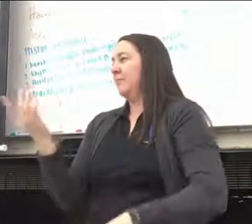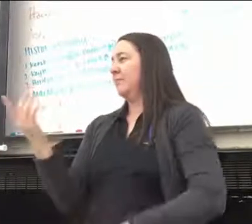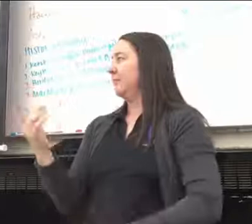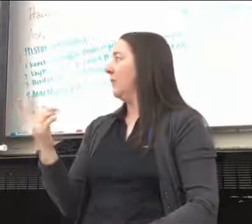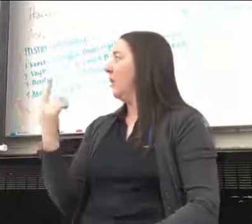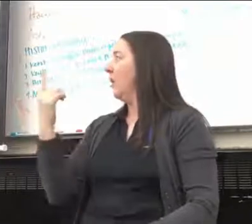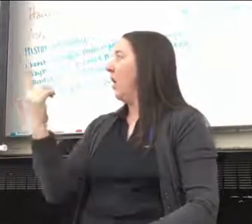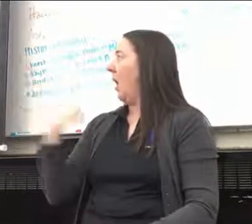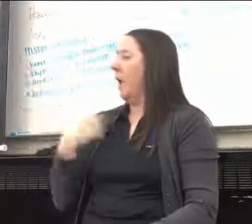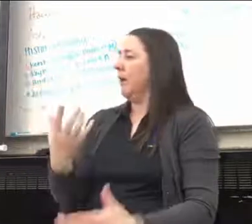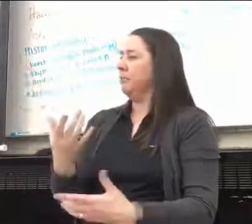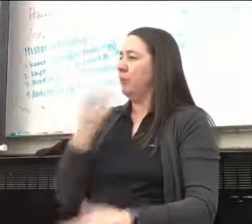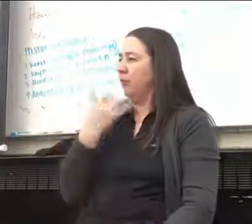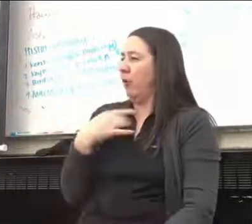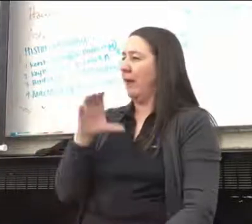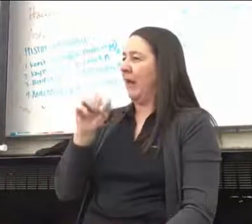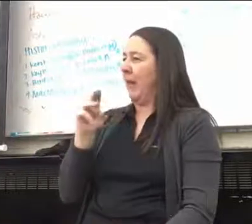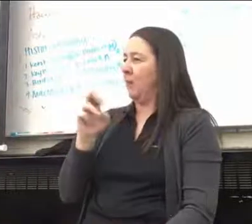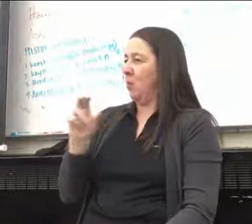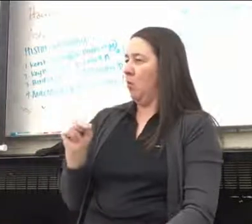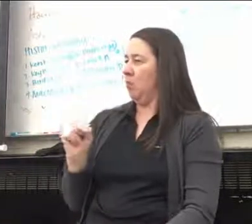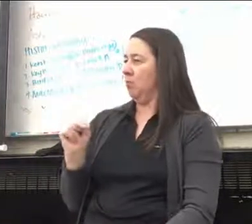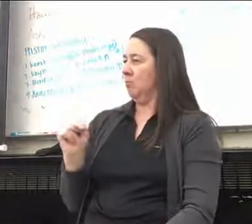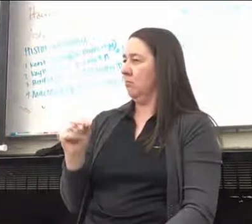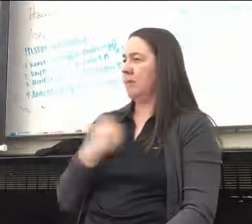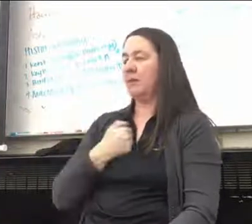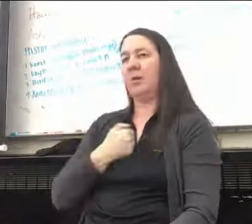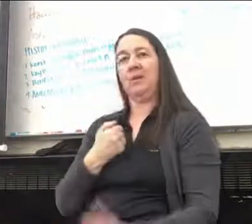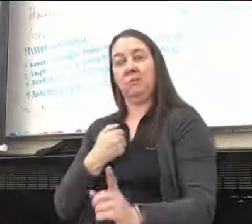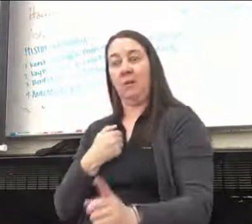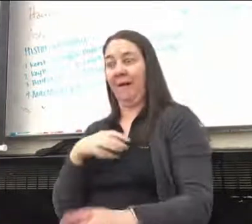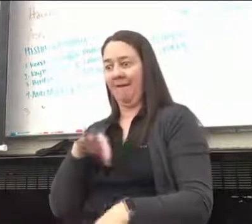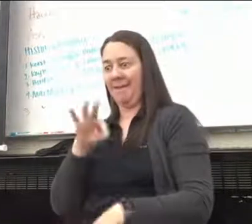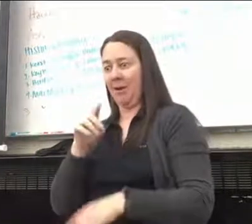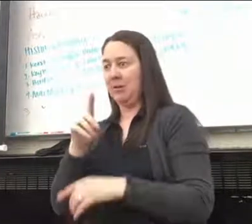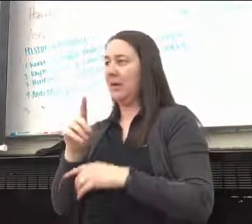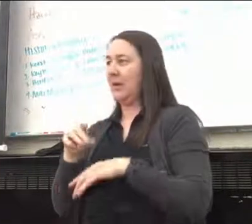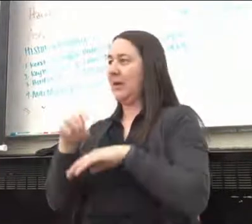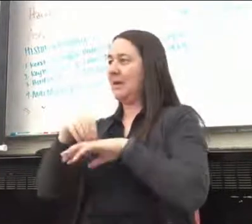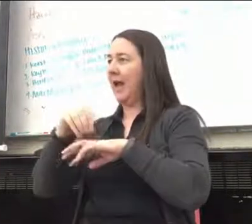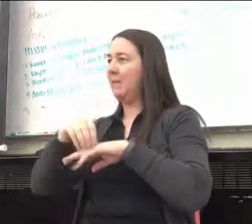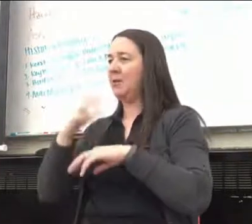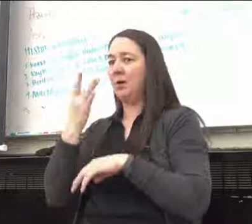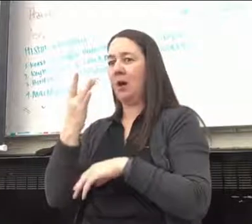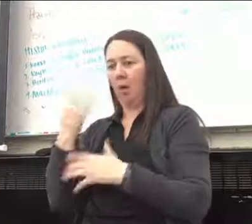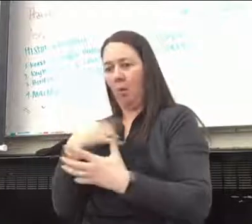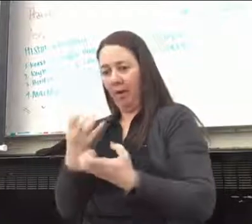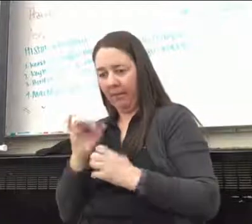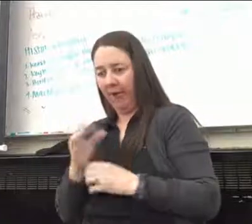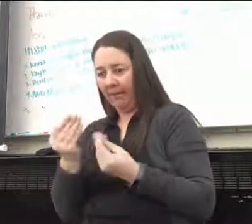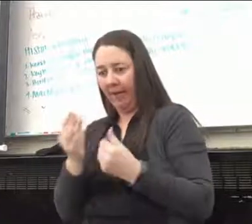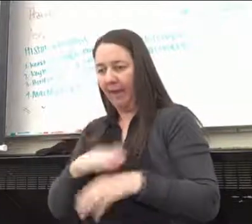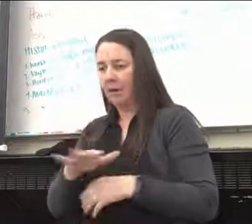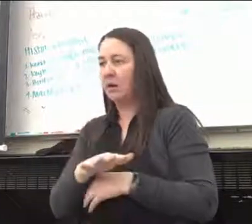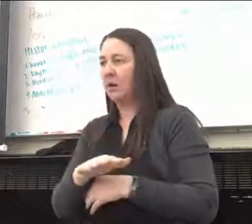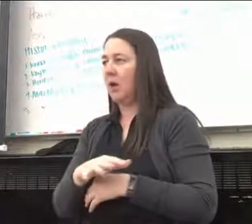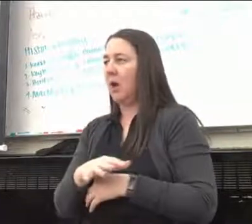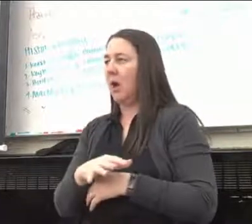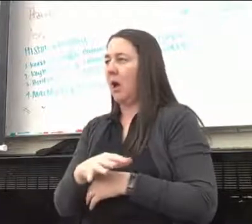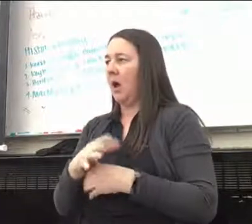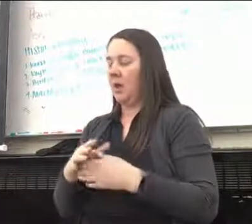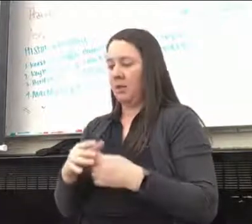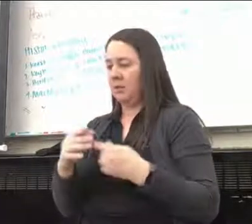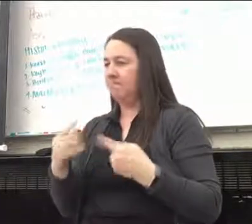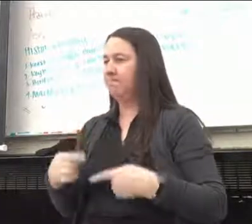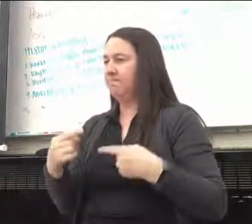have Cameroon? Or, well, we just found diamonds down here. Why can't I have that land? And people begin to have tension. The